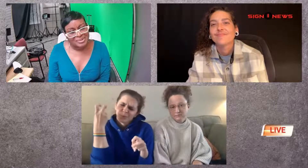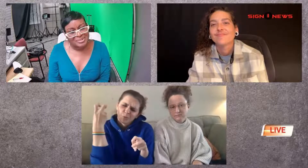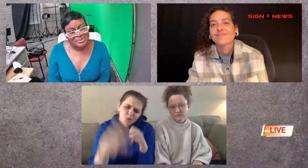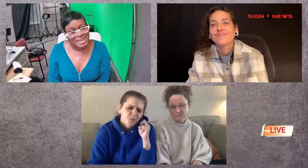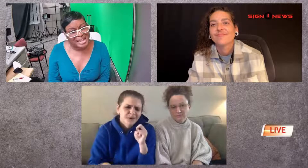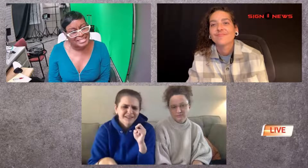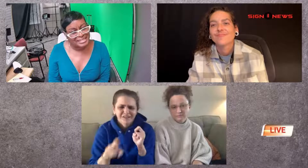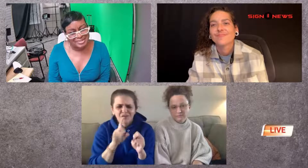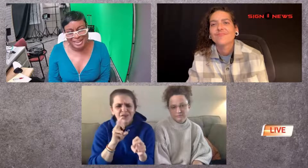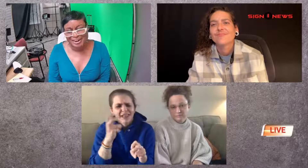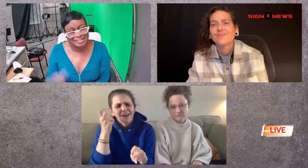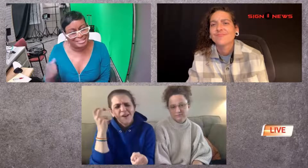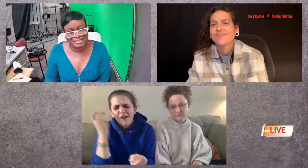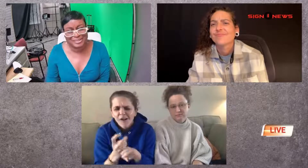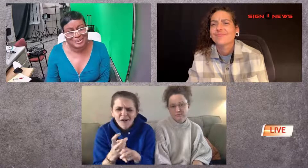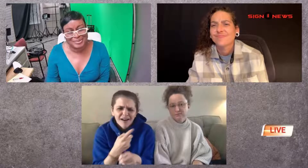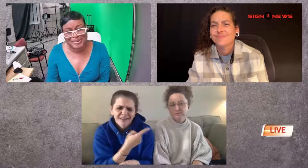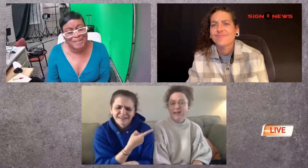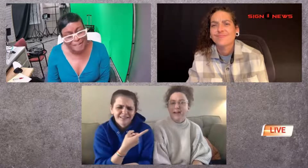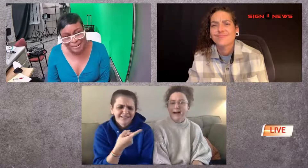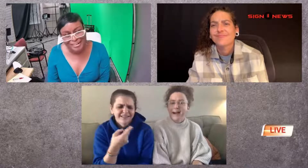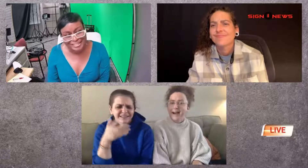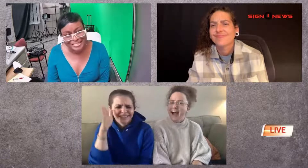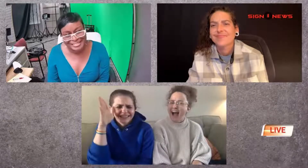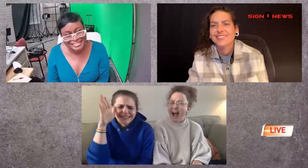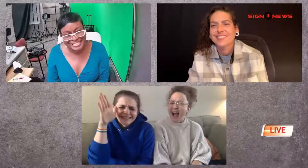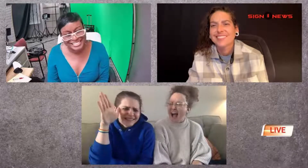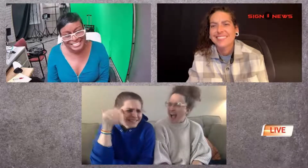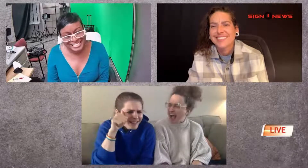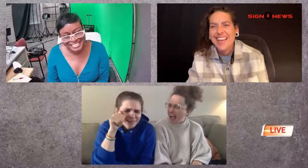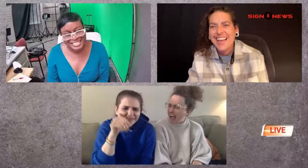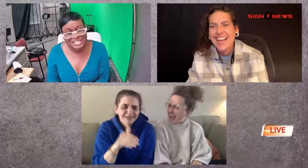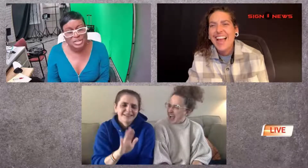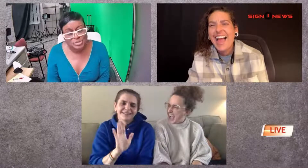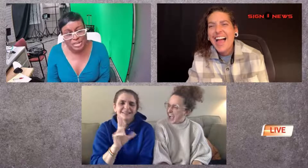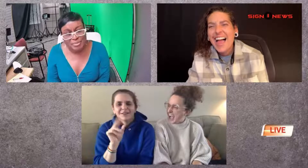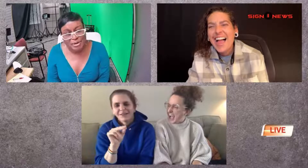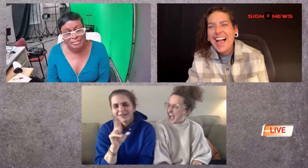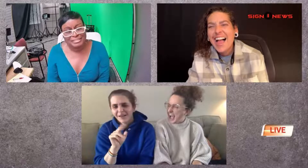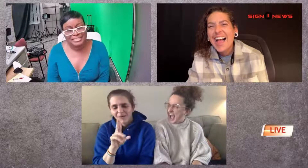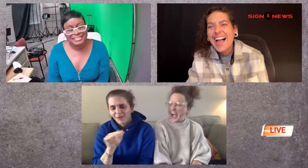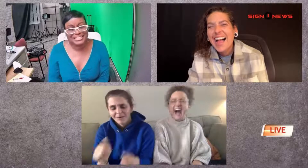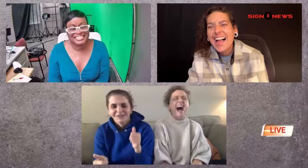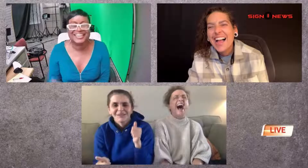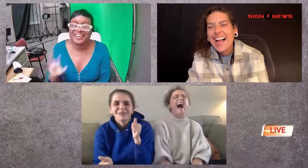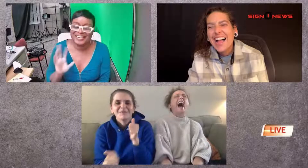And also acting with her is so hard. She's so stubborn.